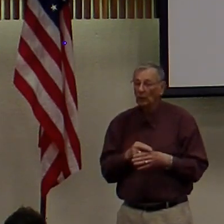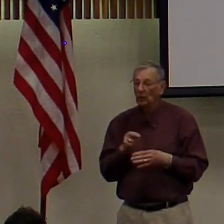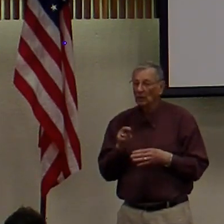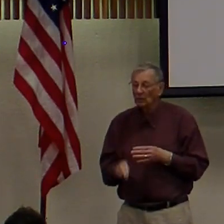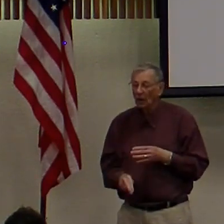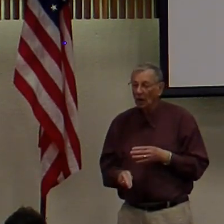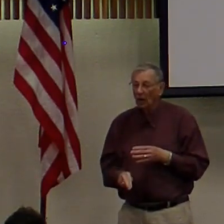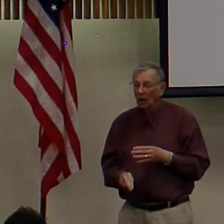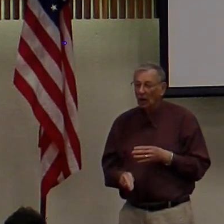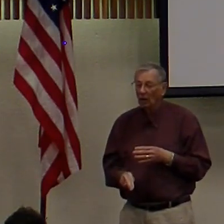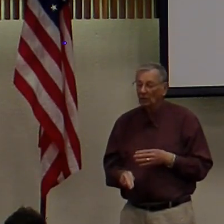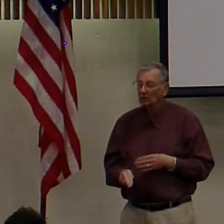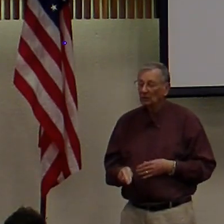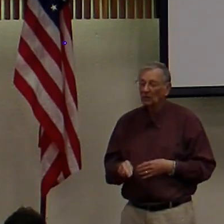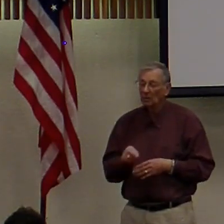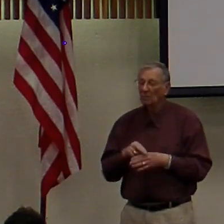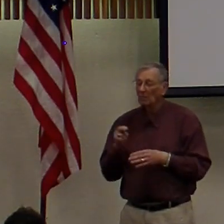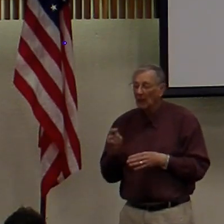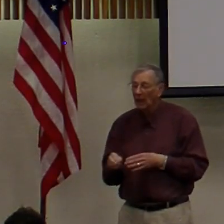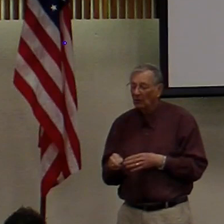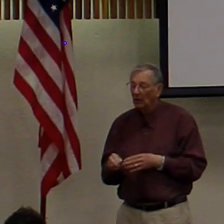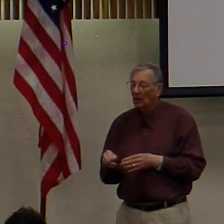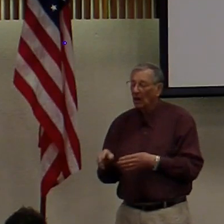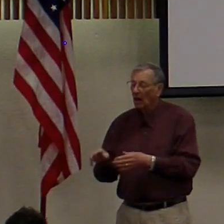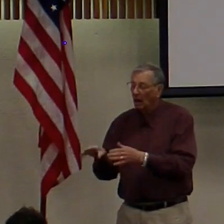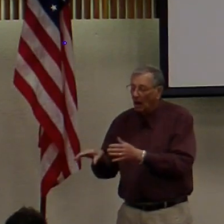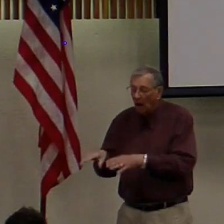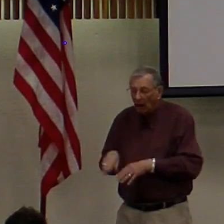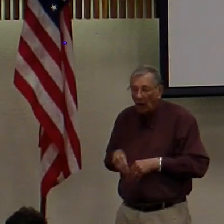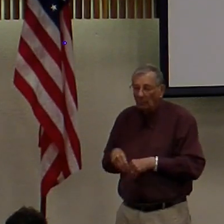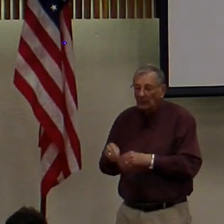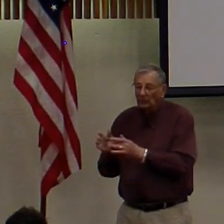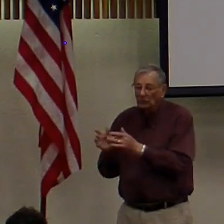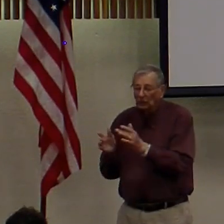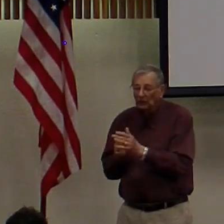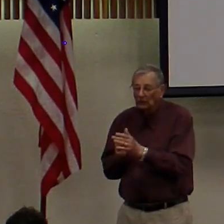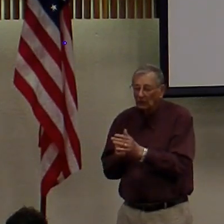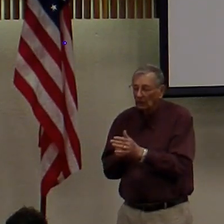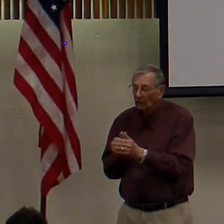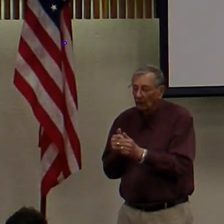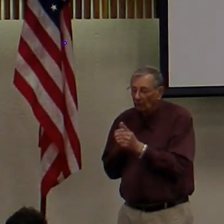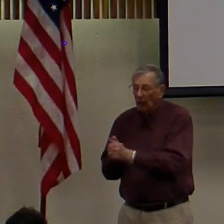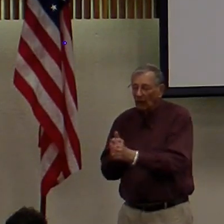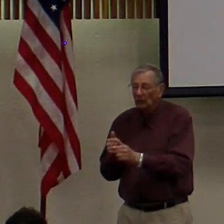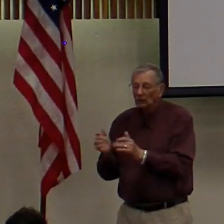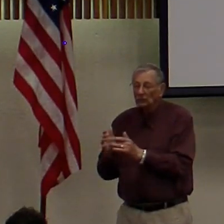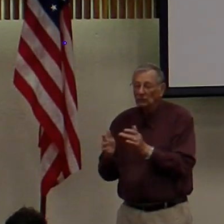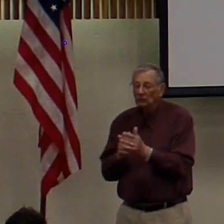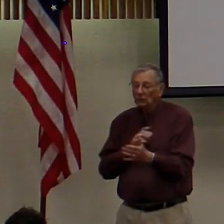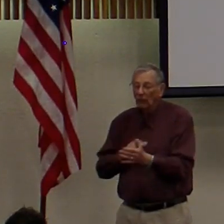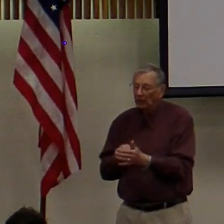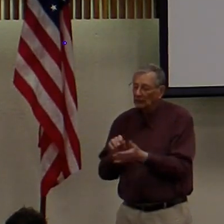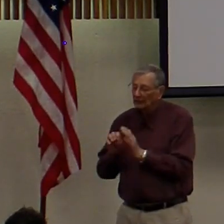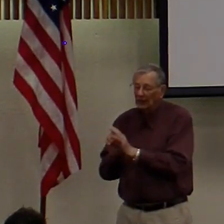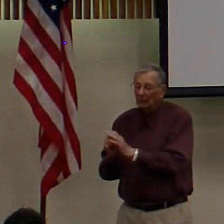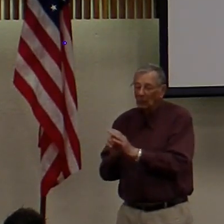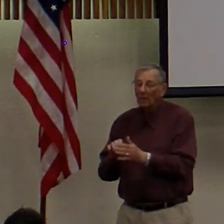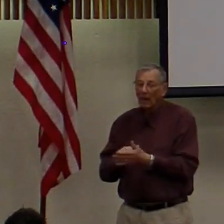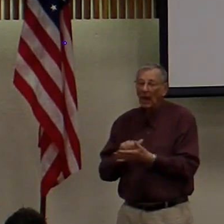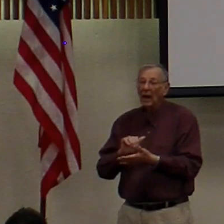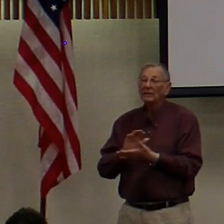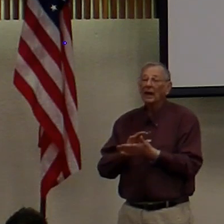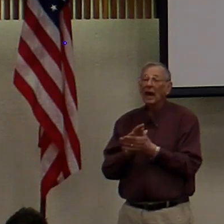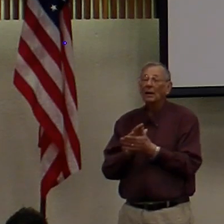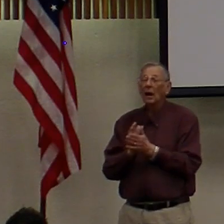of patterning our behavior after His divine example, that is how we are,